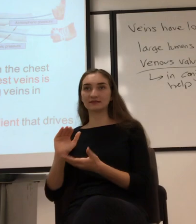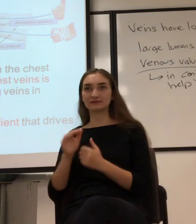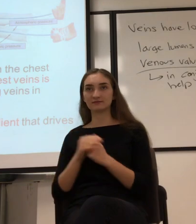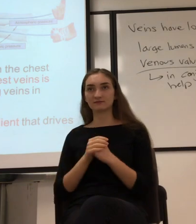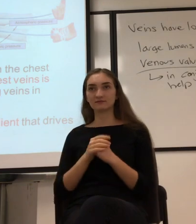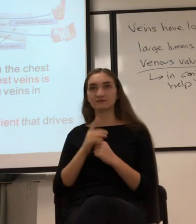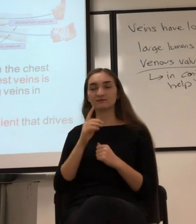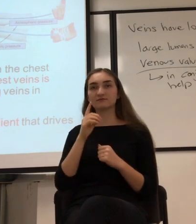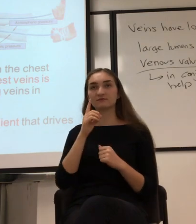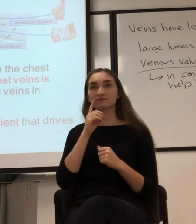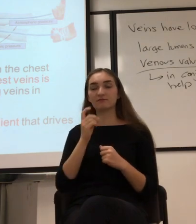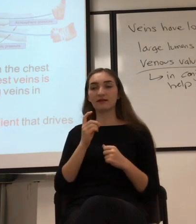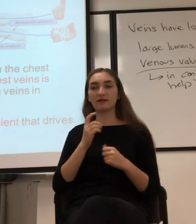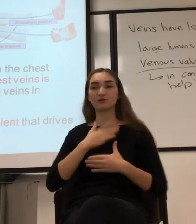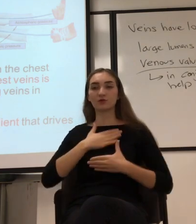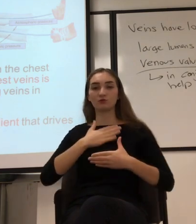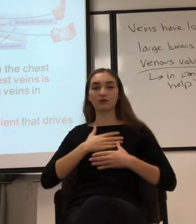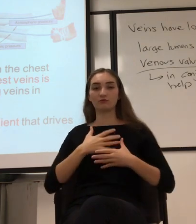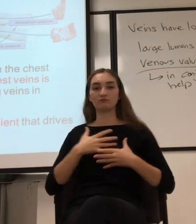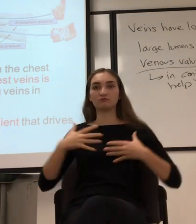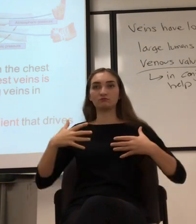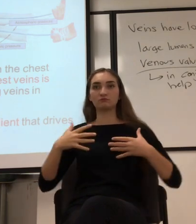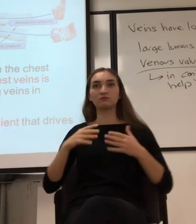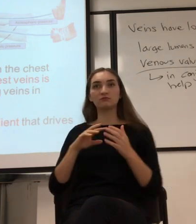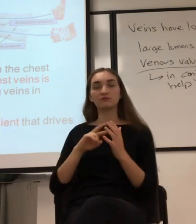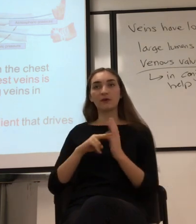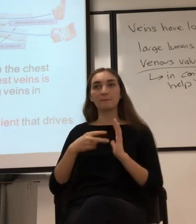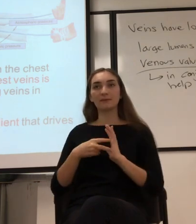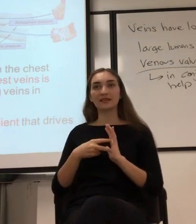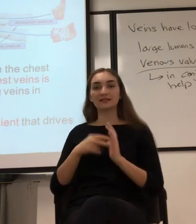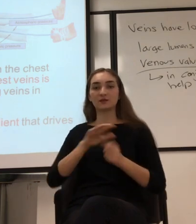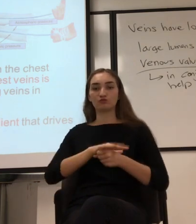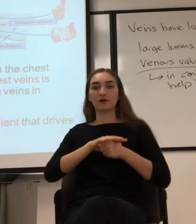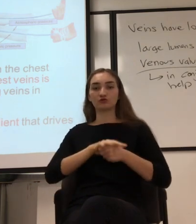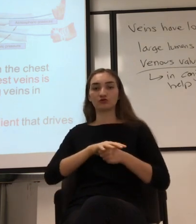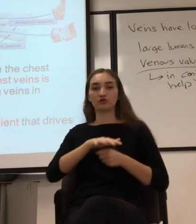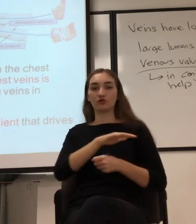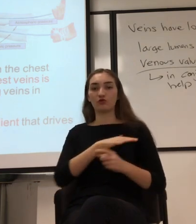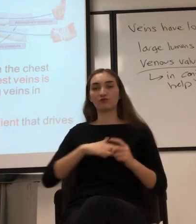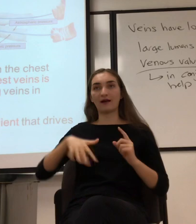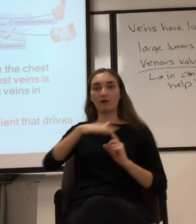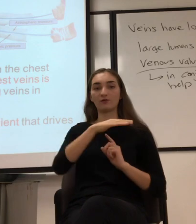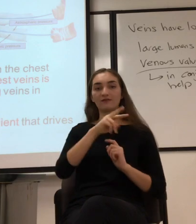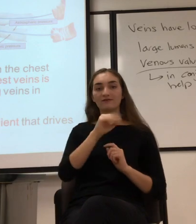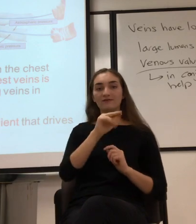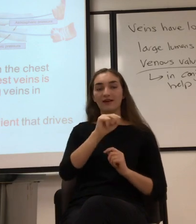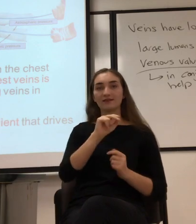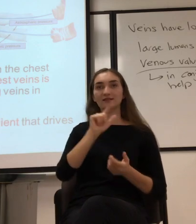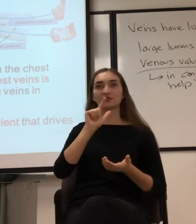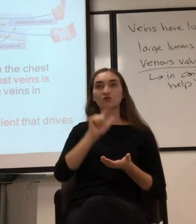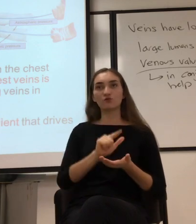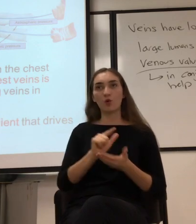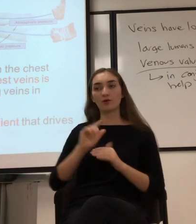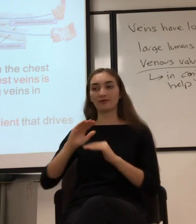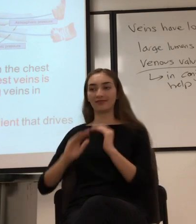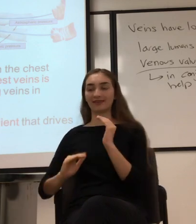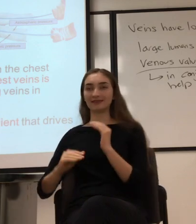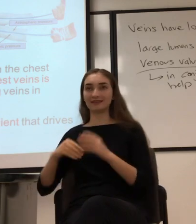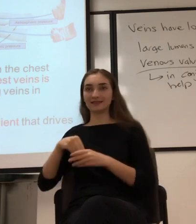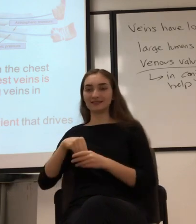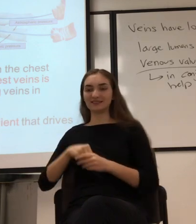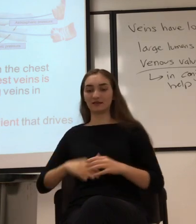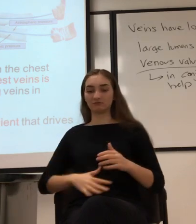chest cavity, pressure surrounding chest veins is lower than pressure surrounding veins in the abdomen and